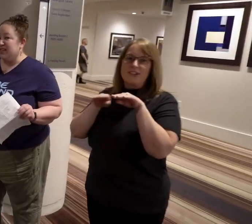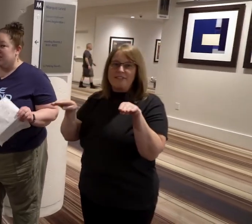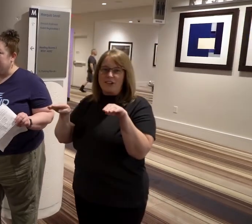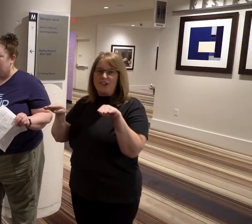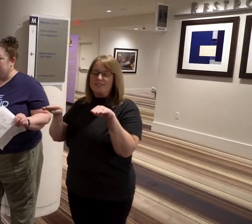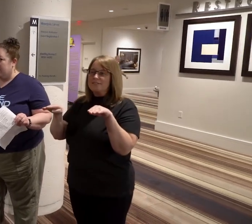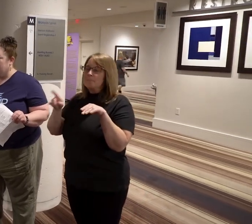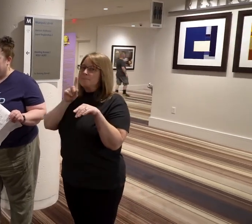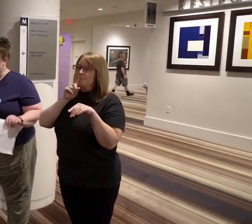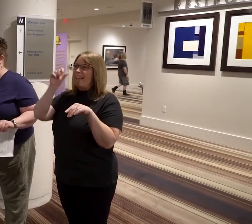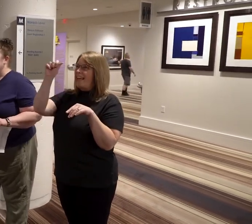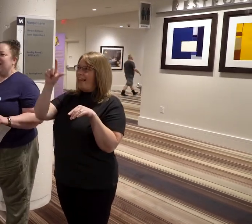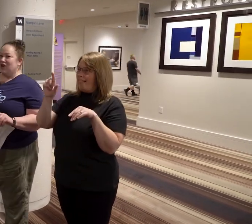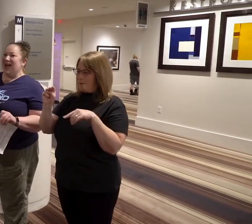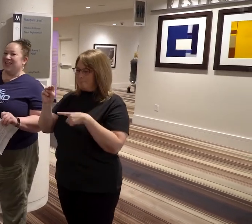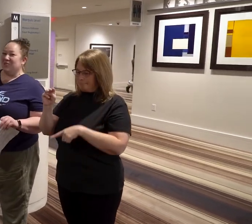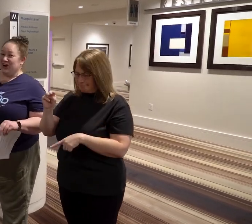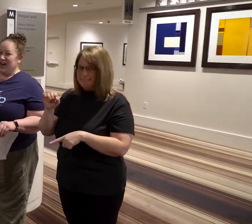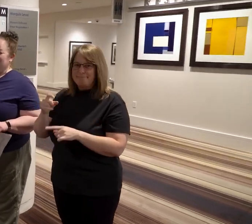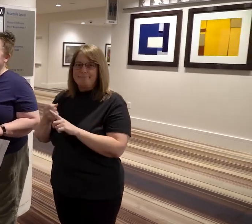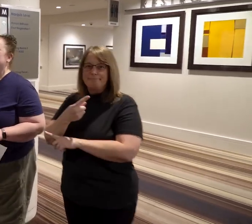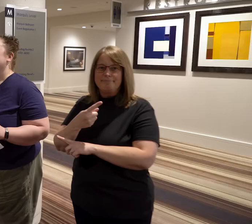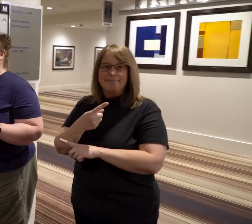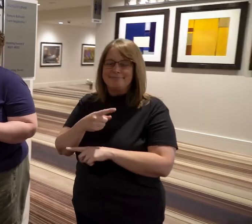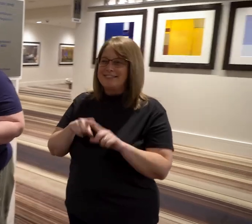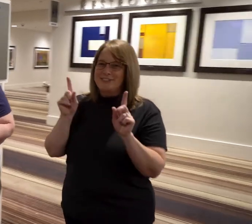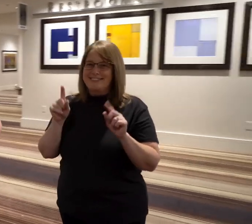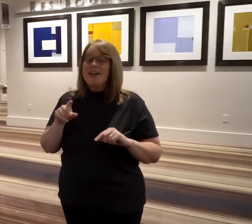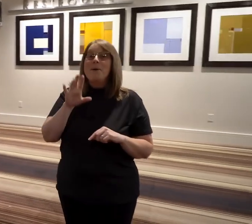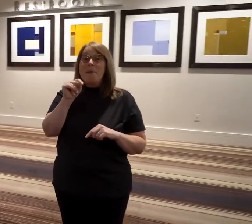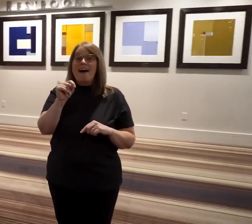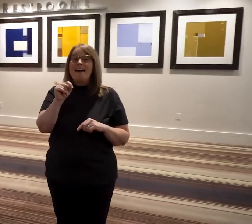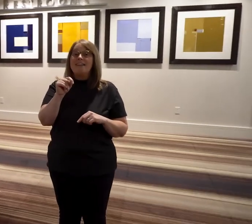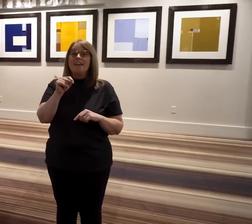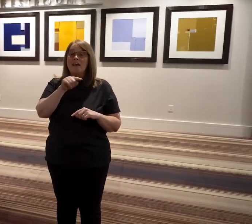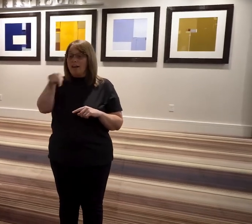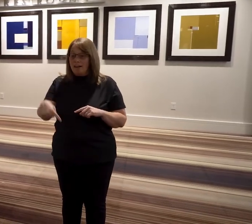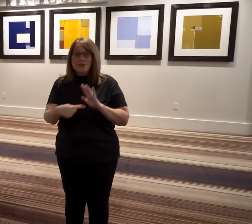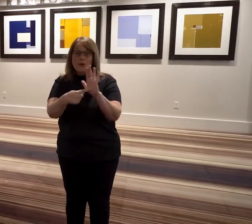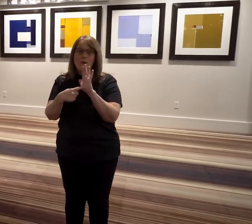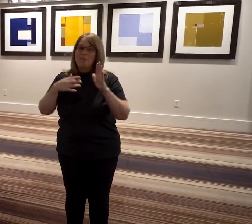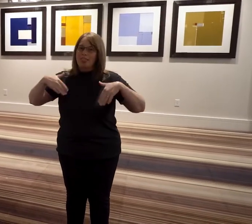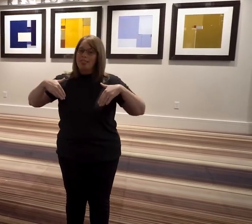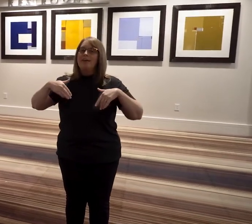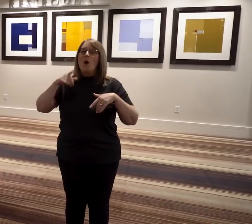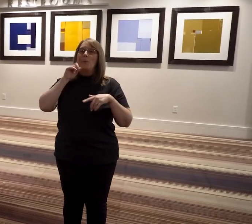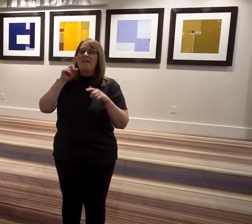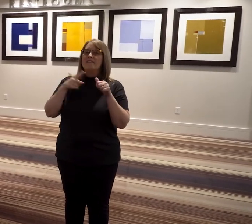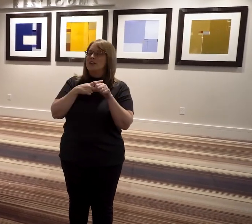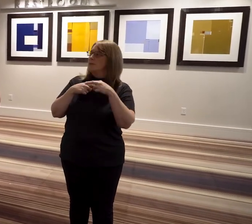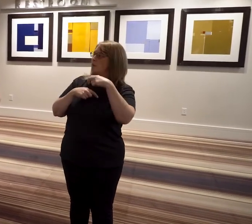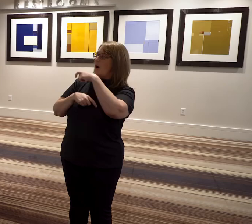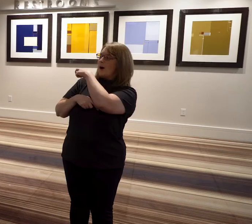It's the one that's not in alphabetical order here at the Marriott. But we're not going to head down to international. We're going to take the Sky Bridge